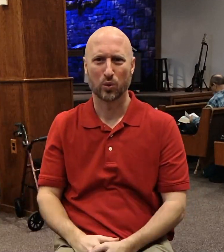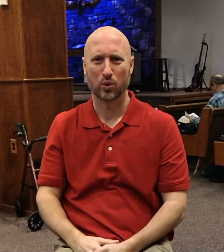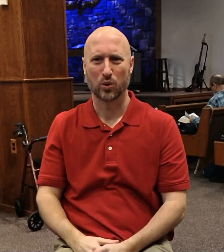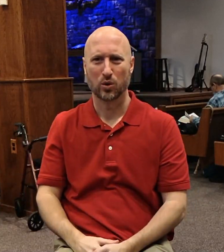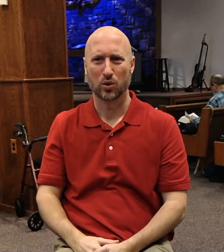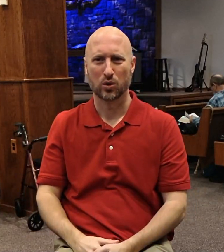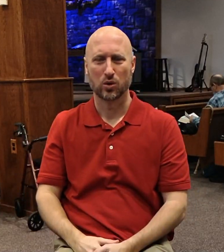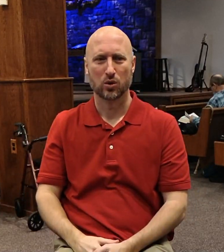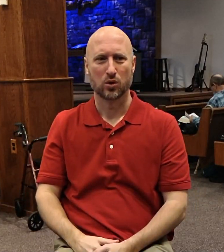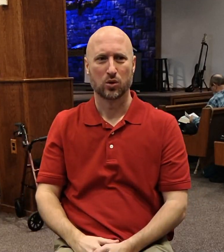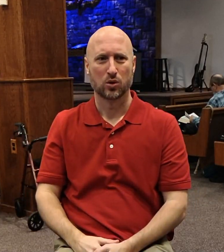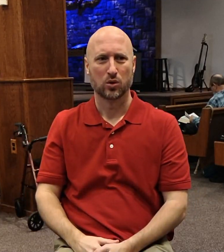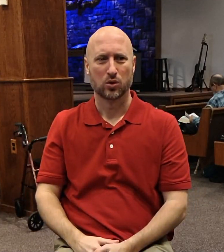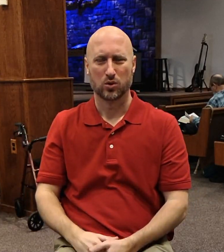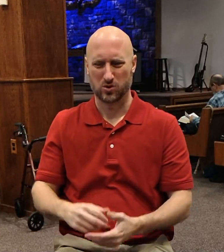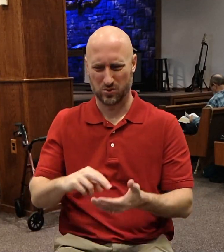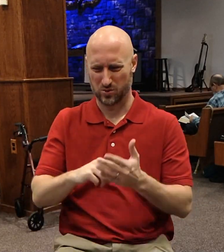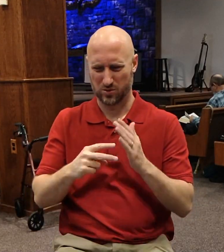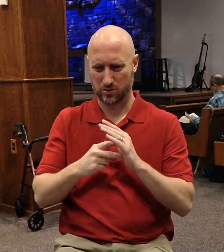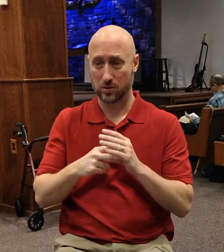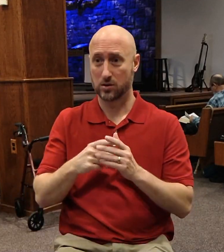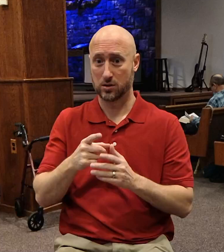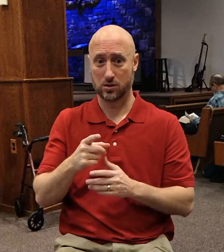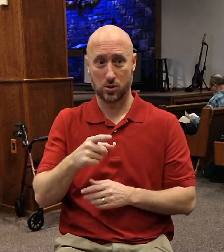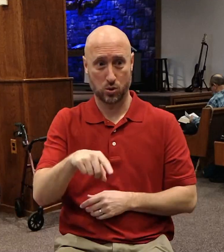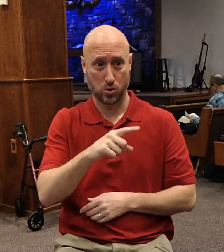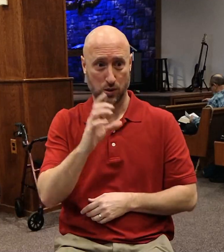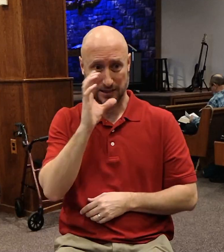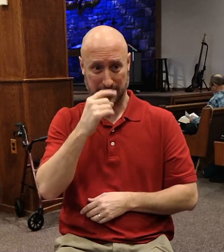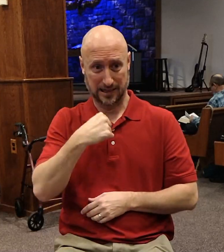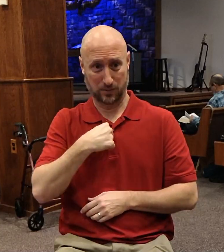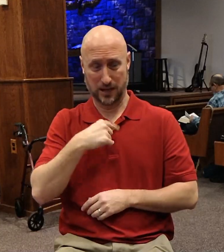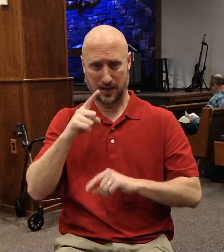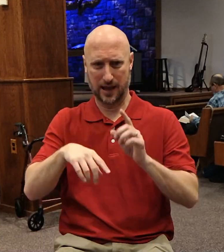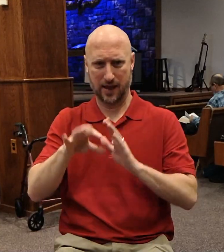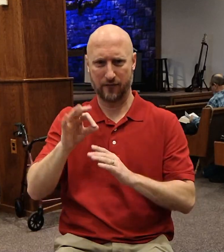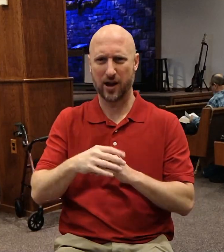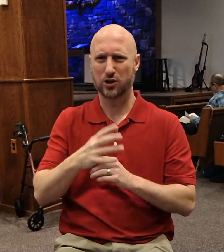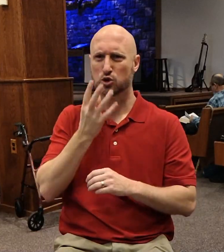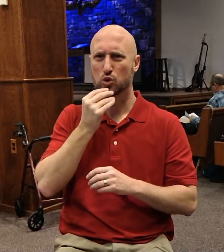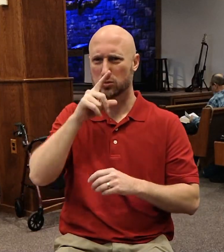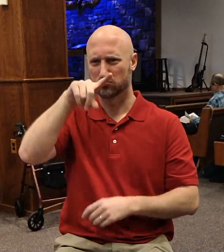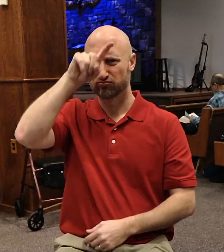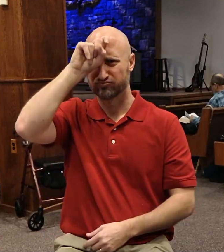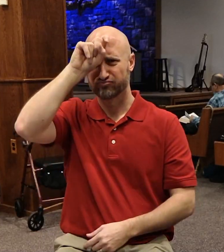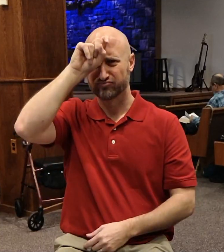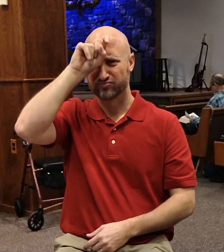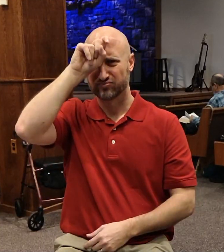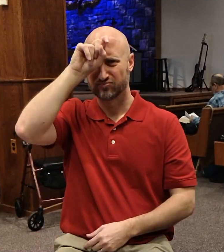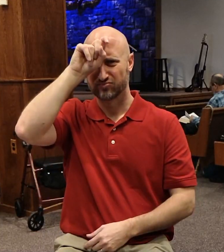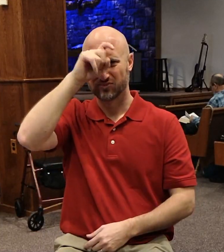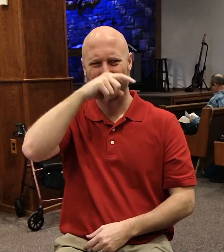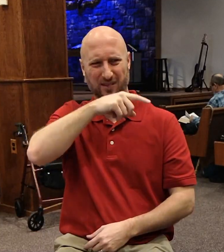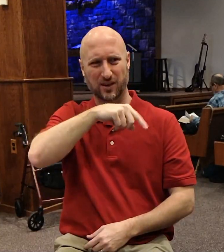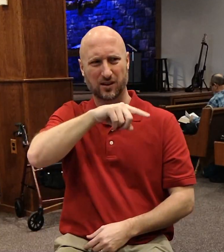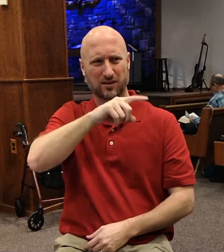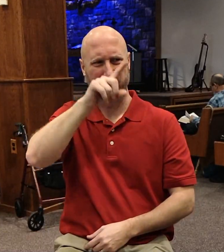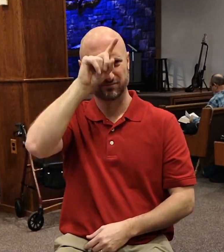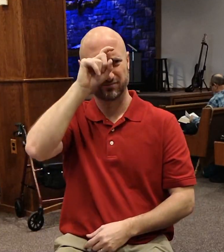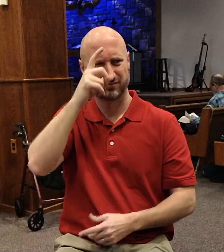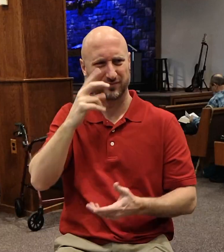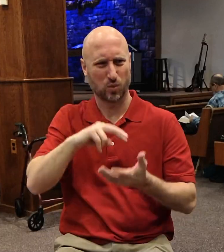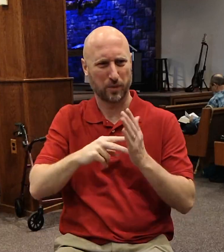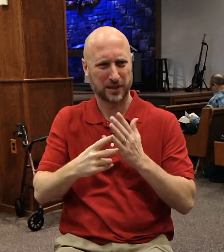not find me. Where I am, you cannot come. The Jews perplexed at it as he says that. And then it tells us